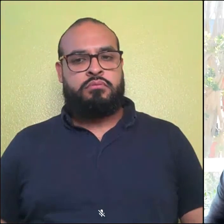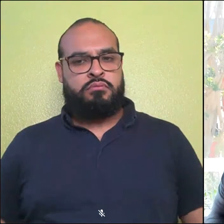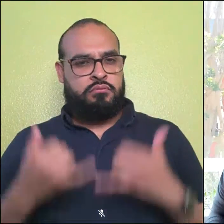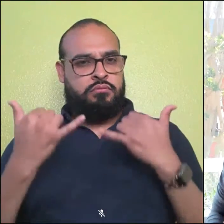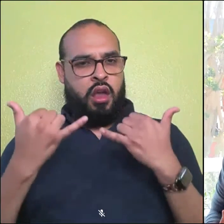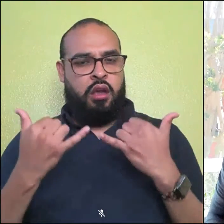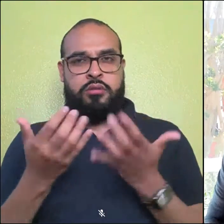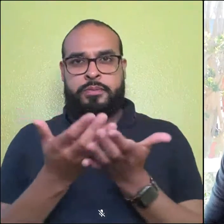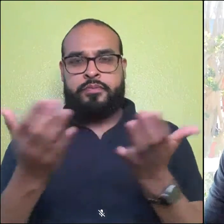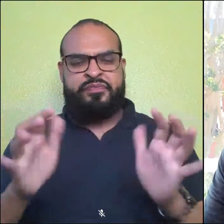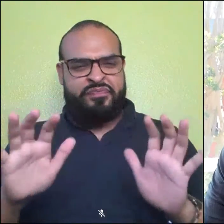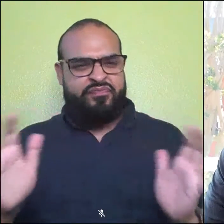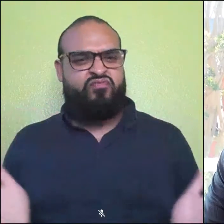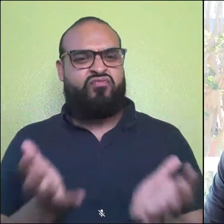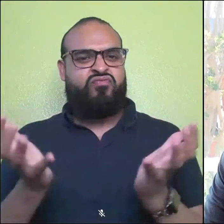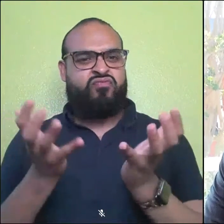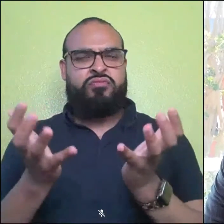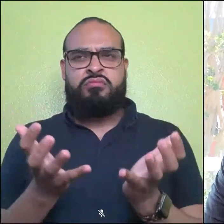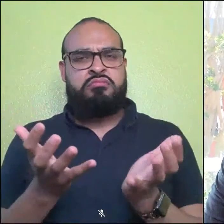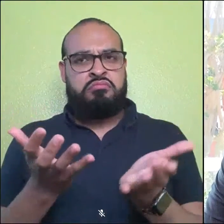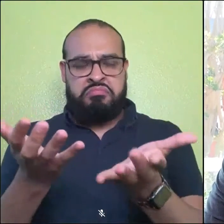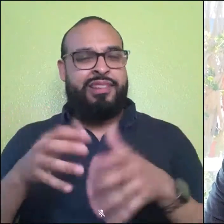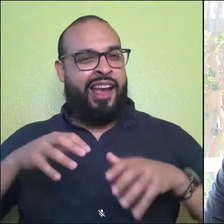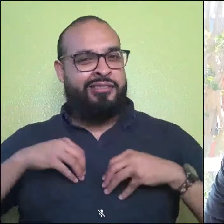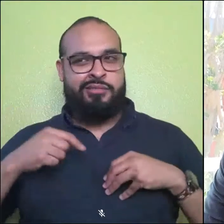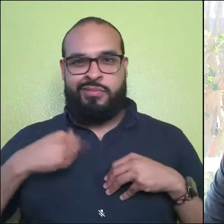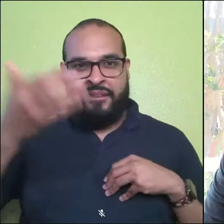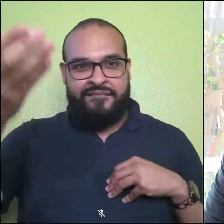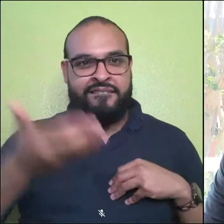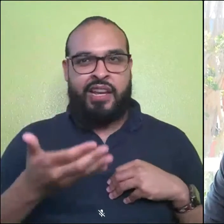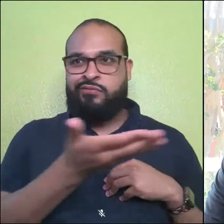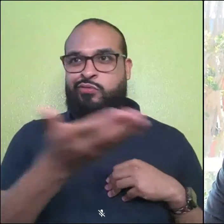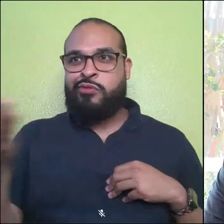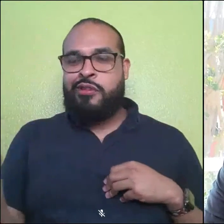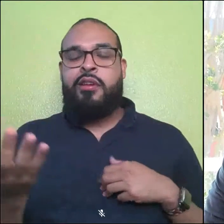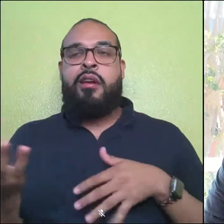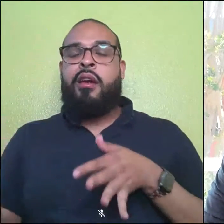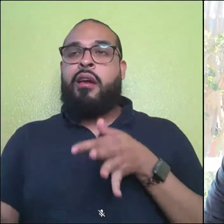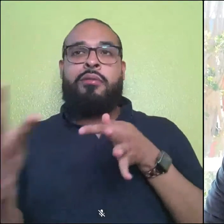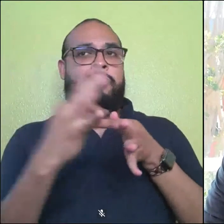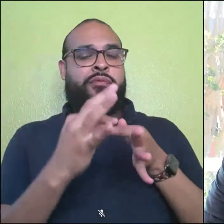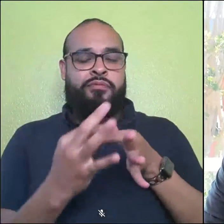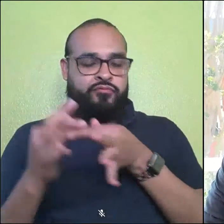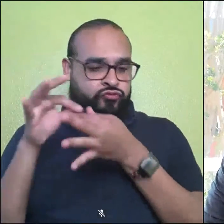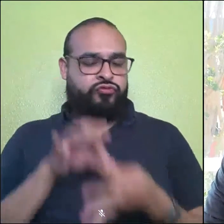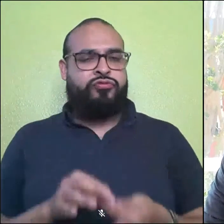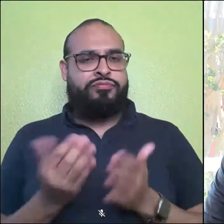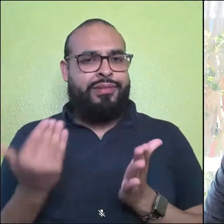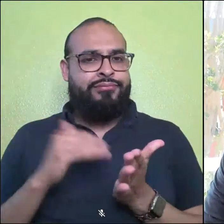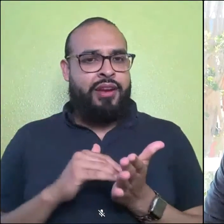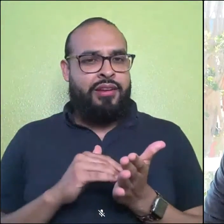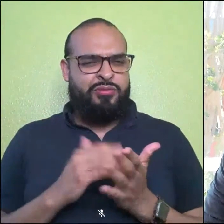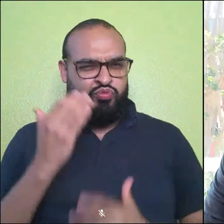to connect back with ourselves, connect back to this capacity that we all have to love ourselves